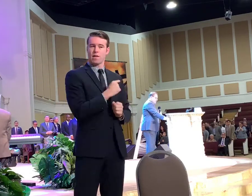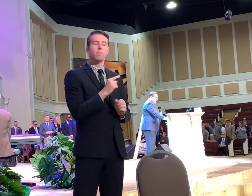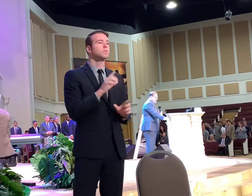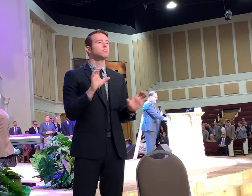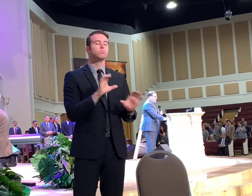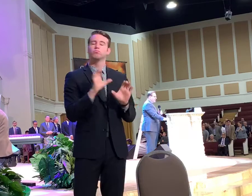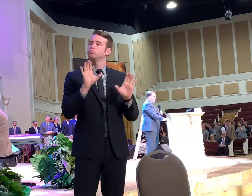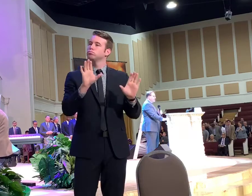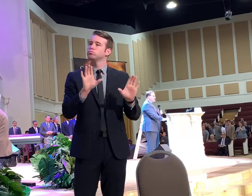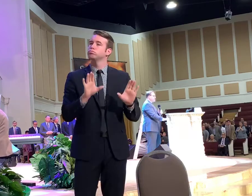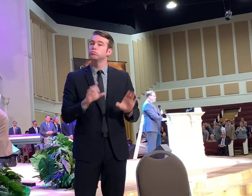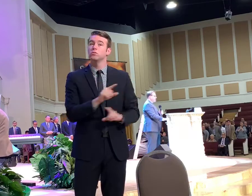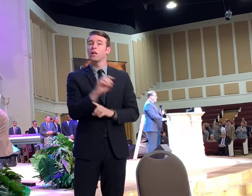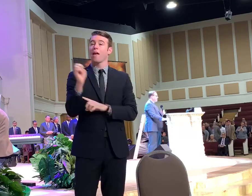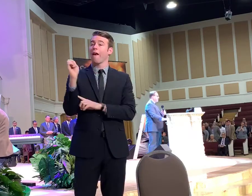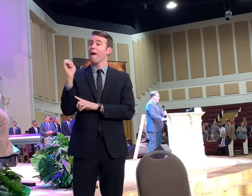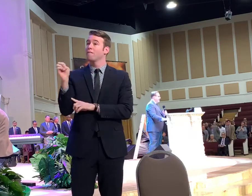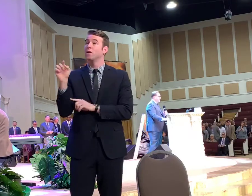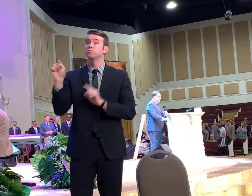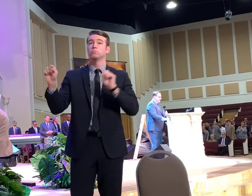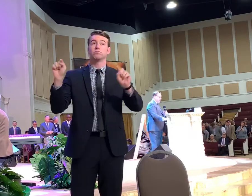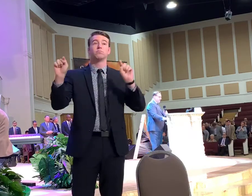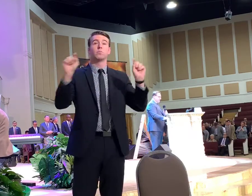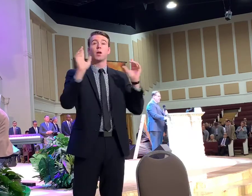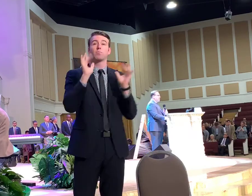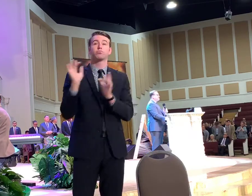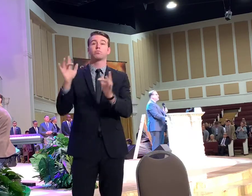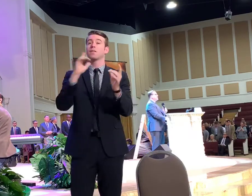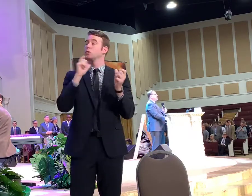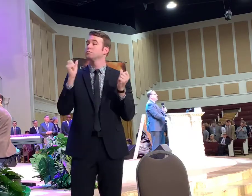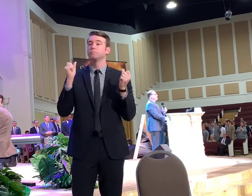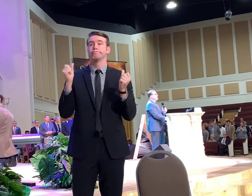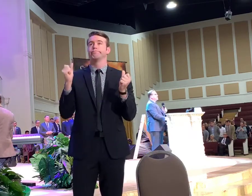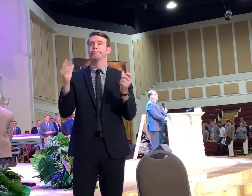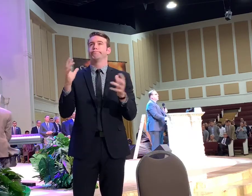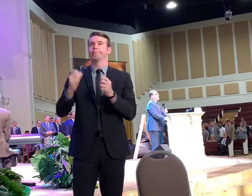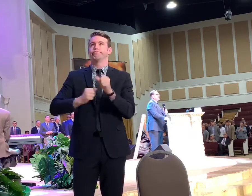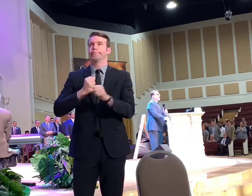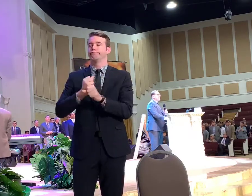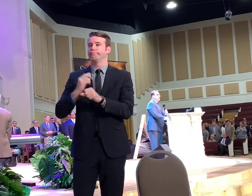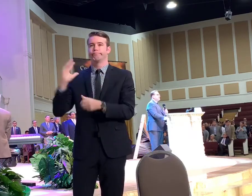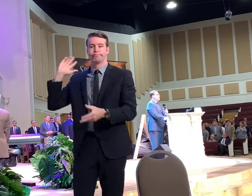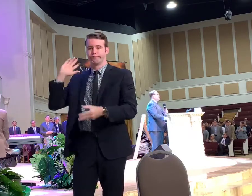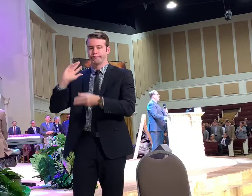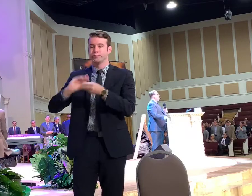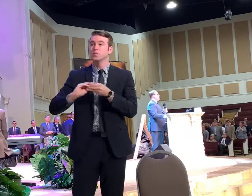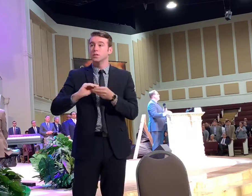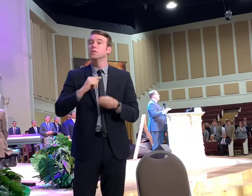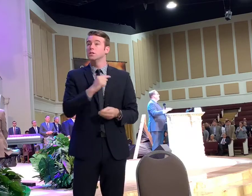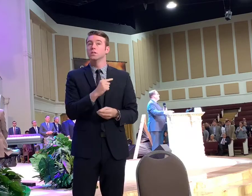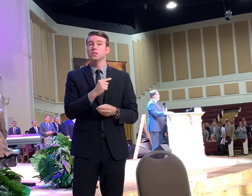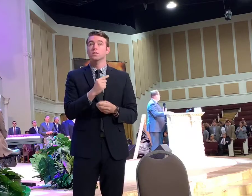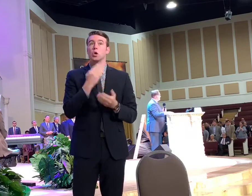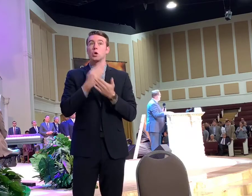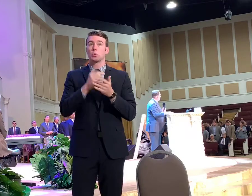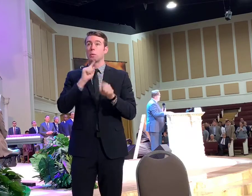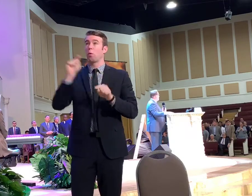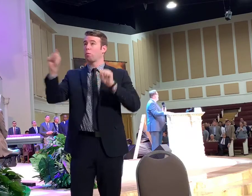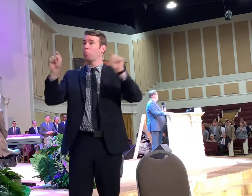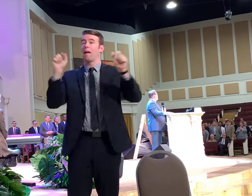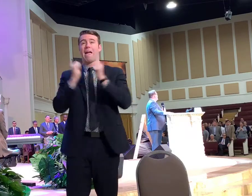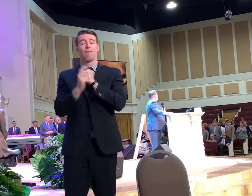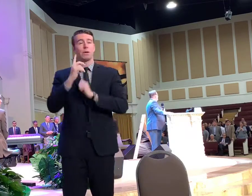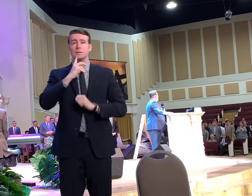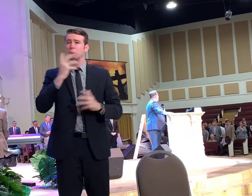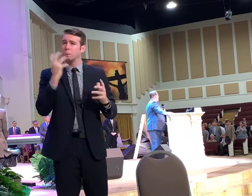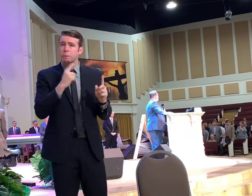have evangelized and traveled for the last number of years, and good reports coming in from all over, everywhere it seems they